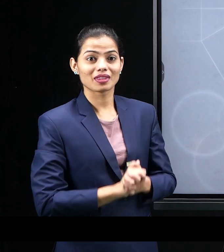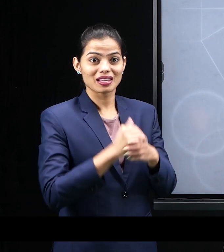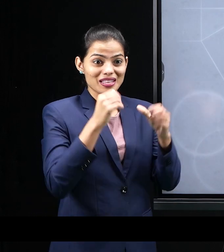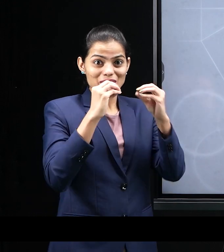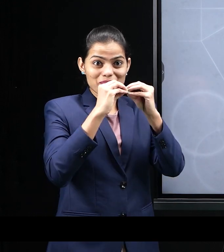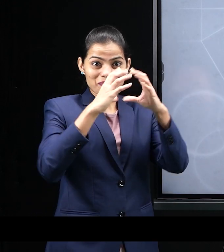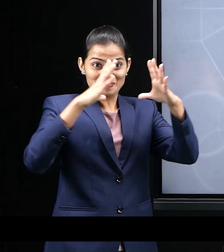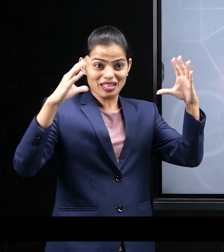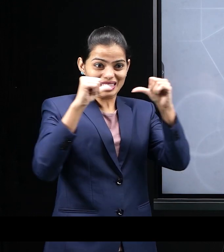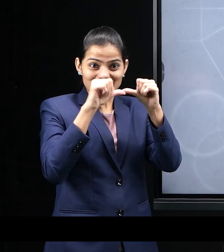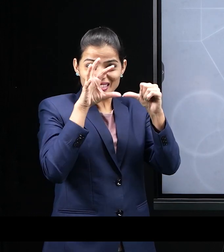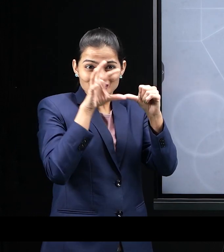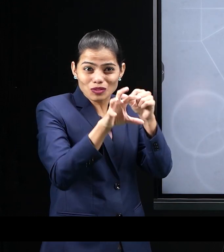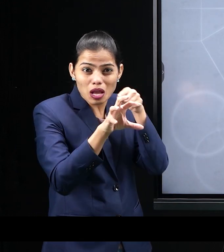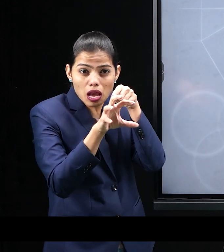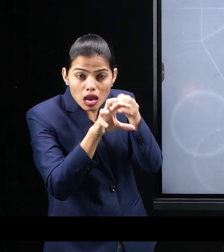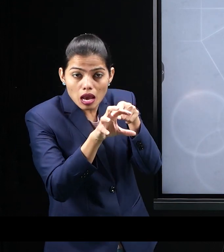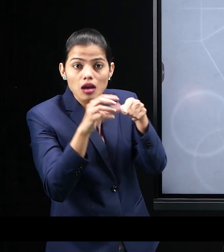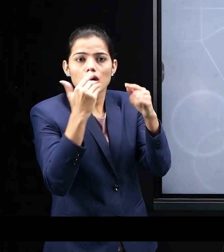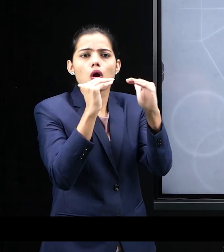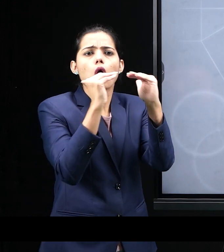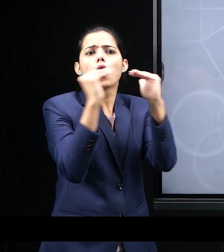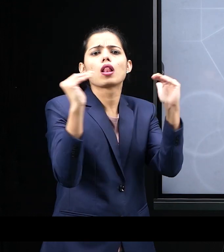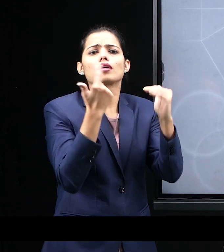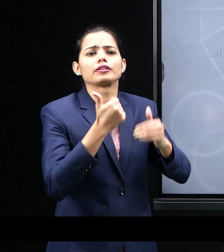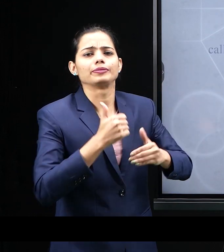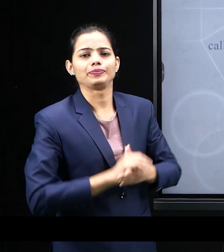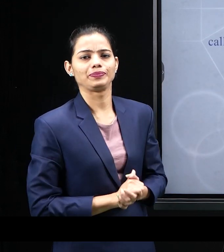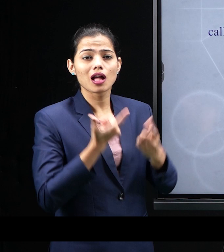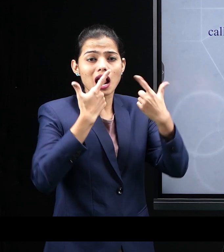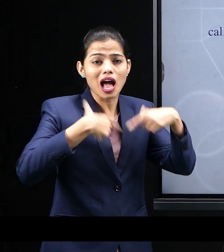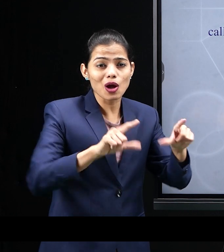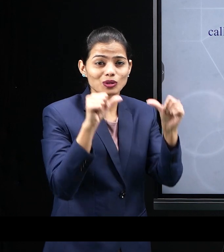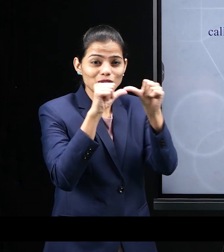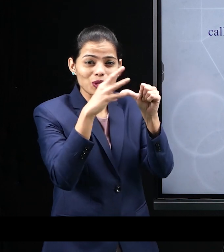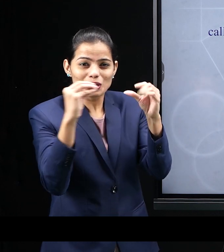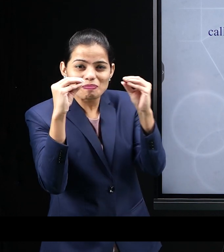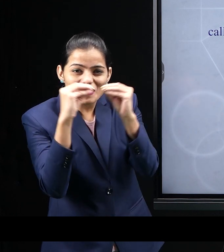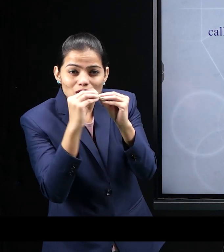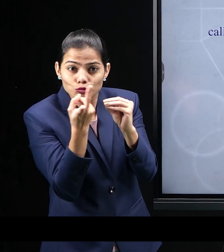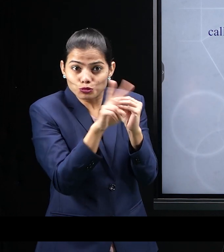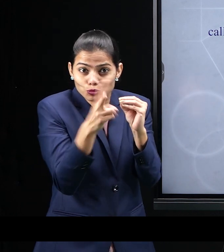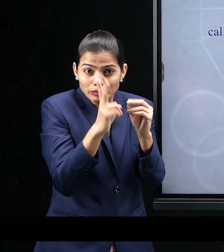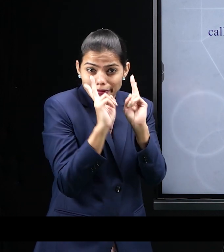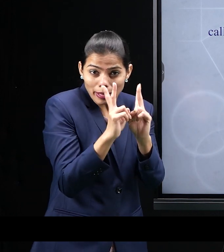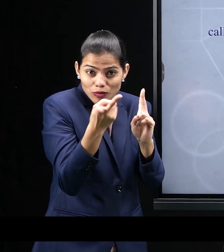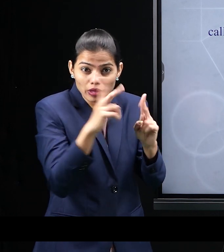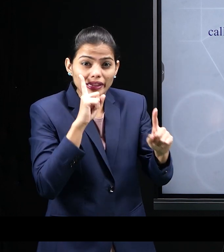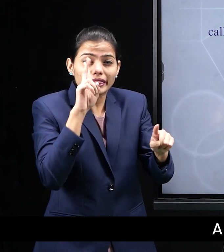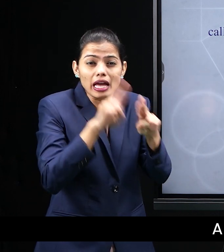Proper subset. Let A and B be two sets. If